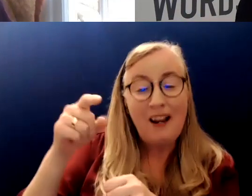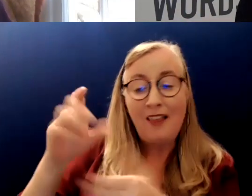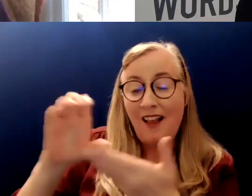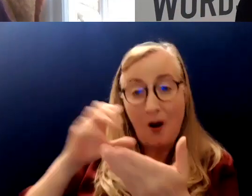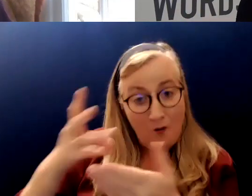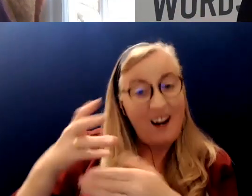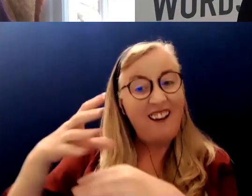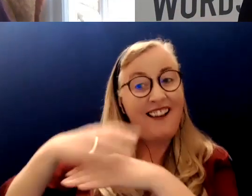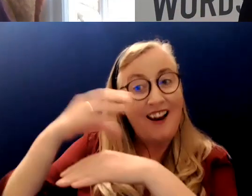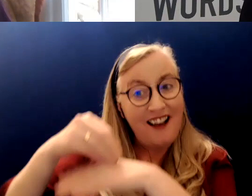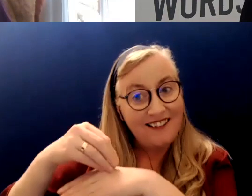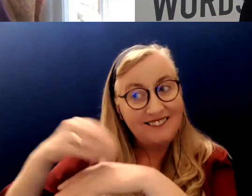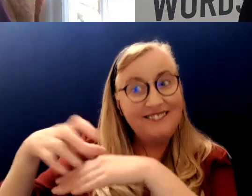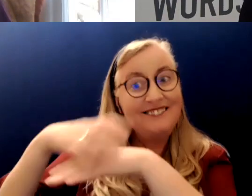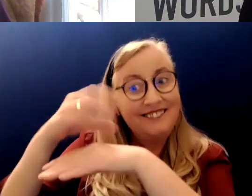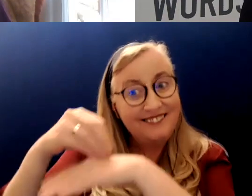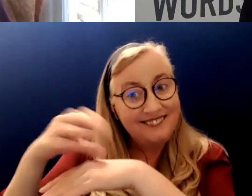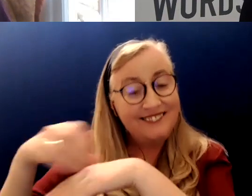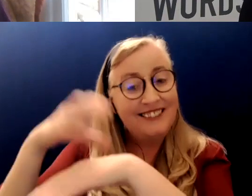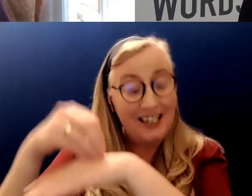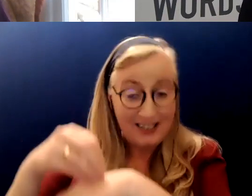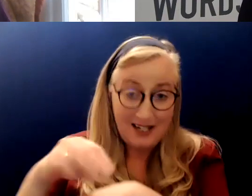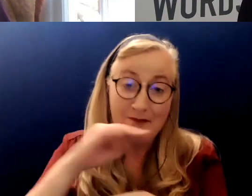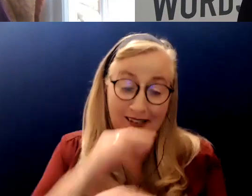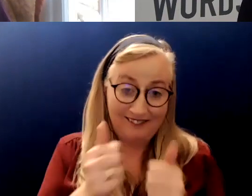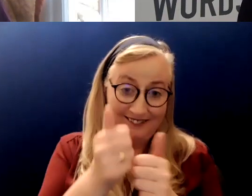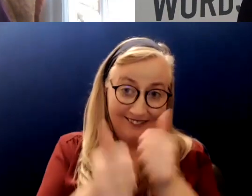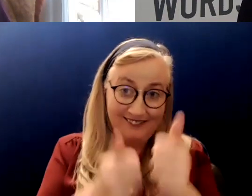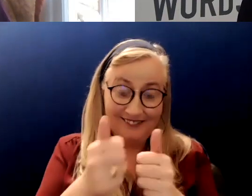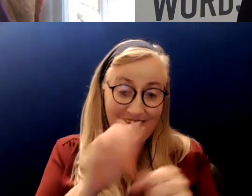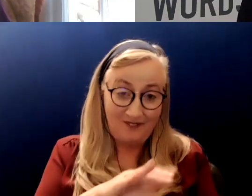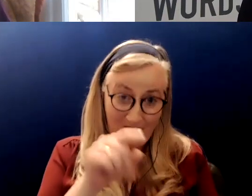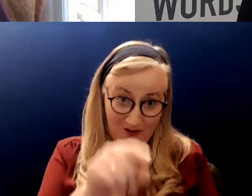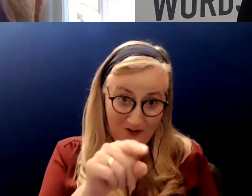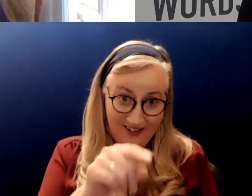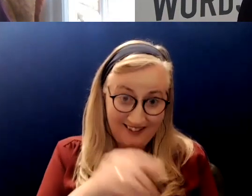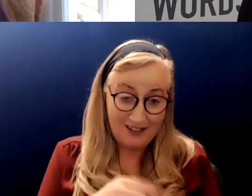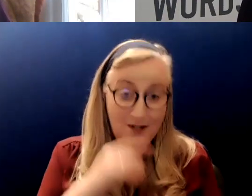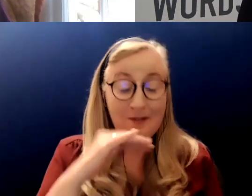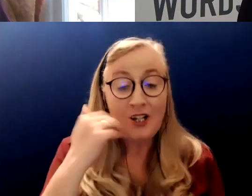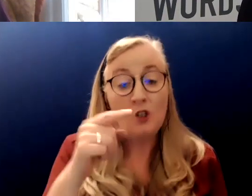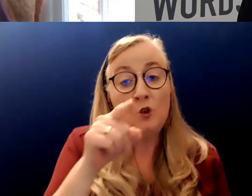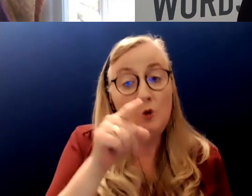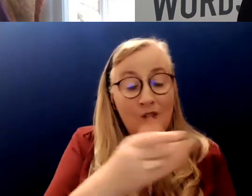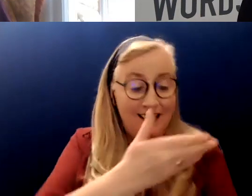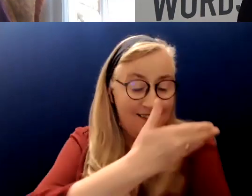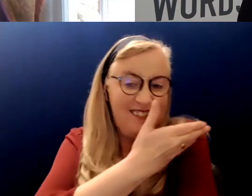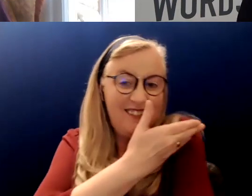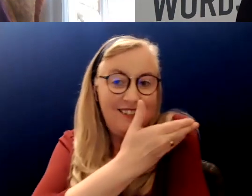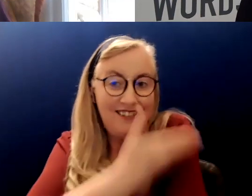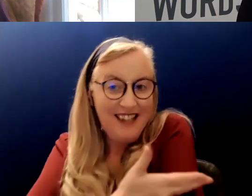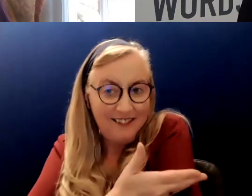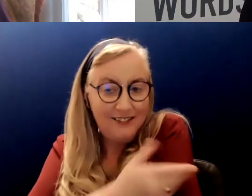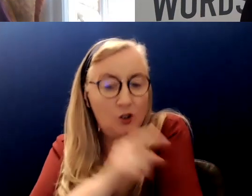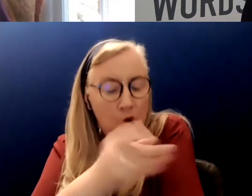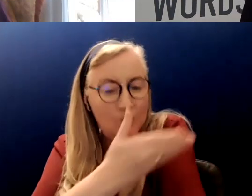on, and that to me is a lasting tribute to you, because you started something and